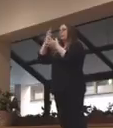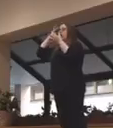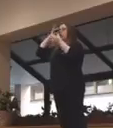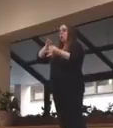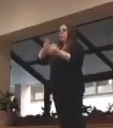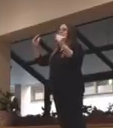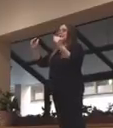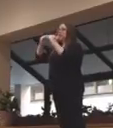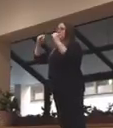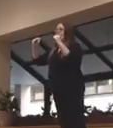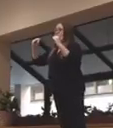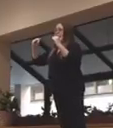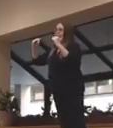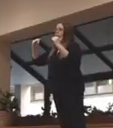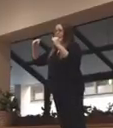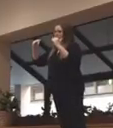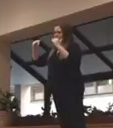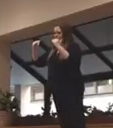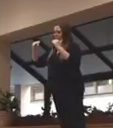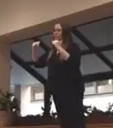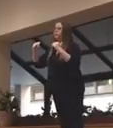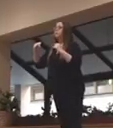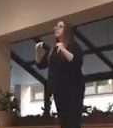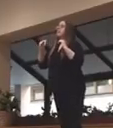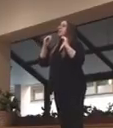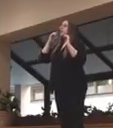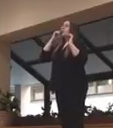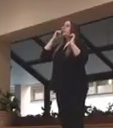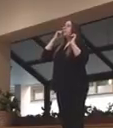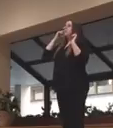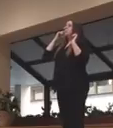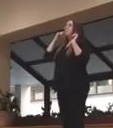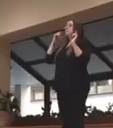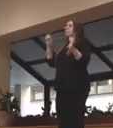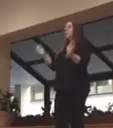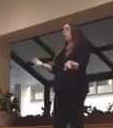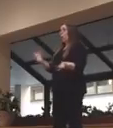other department determined equivalency.